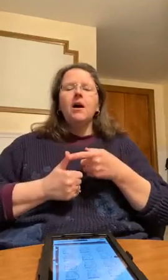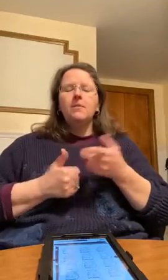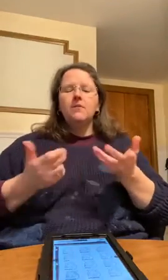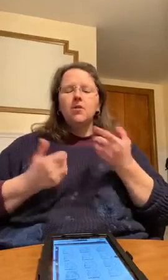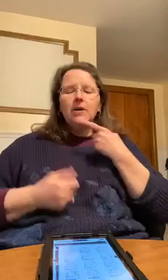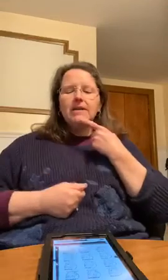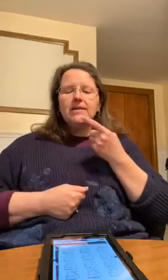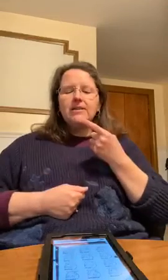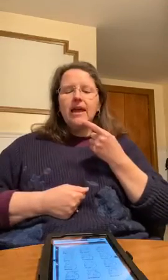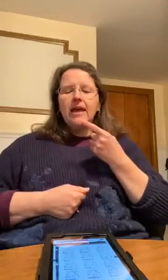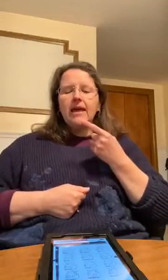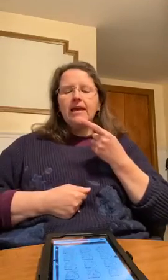you want to say,